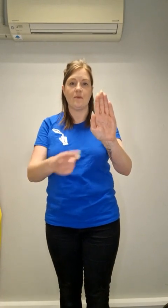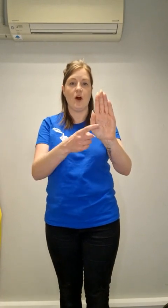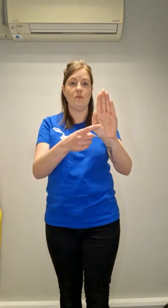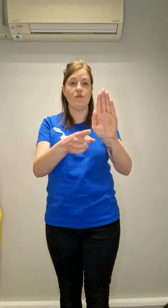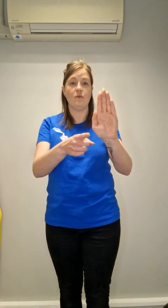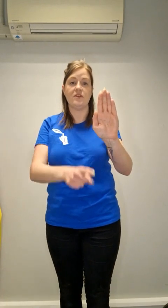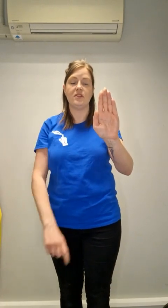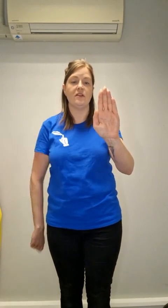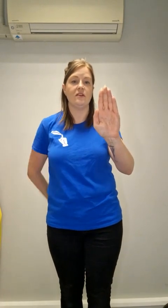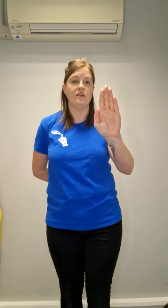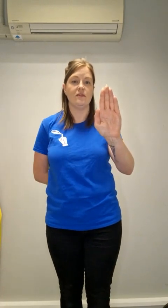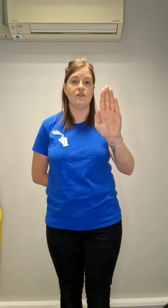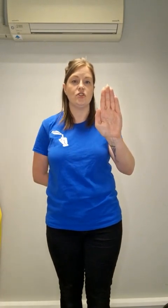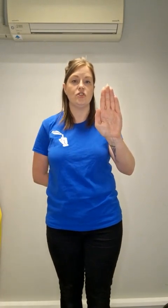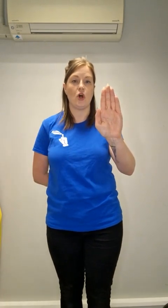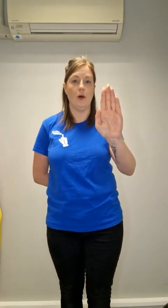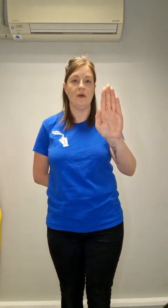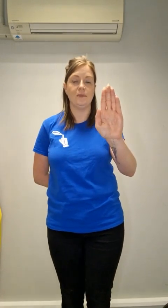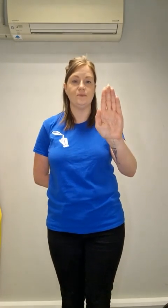palm forward for stop.